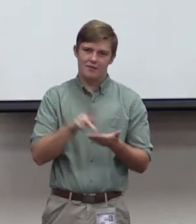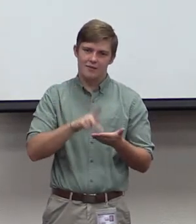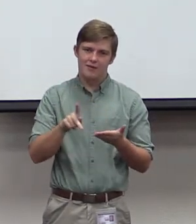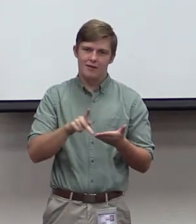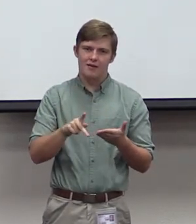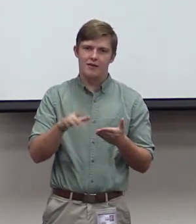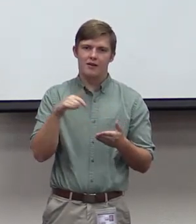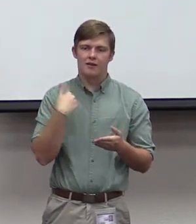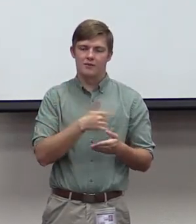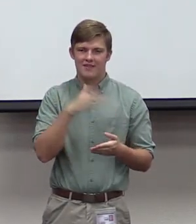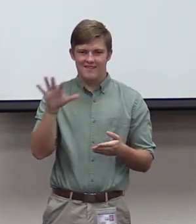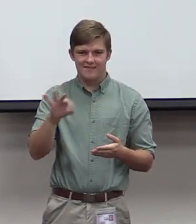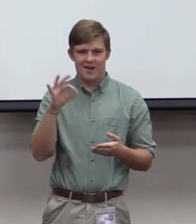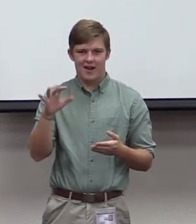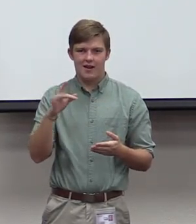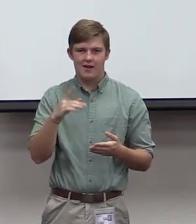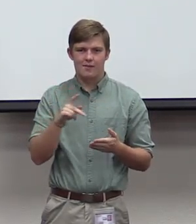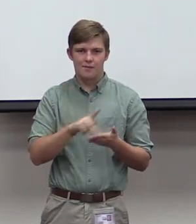Did we find the heart of Paul?